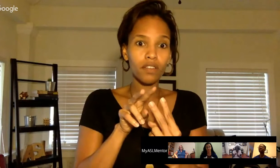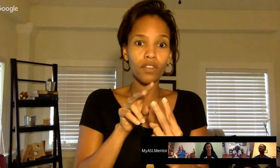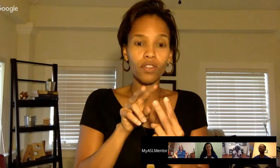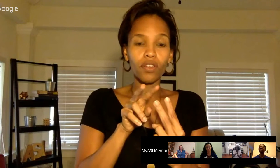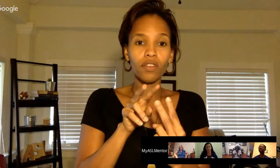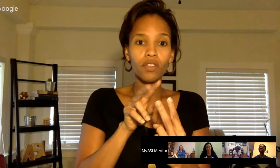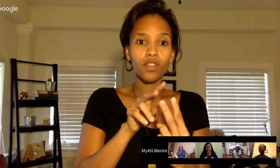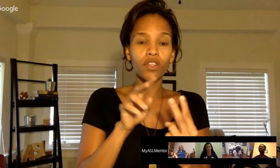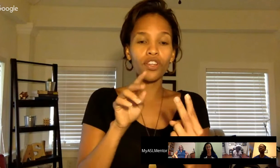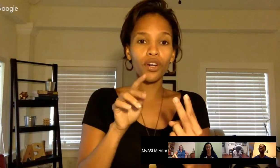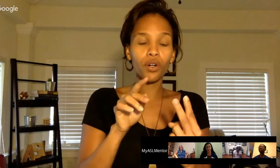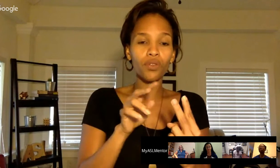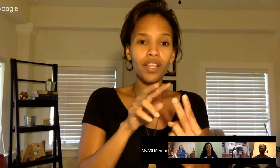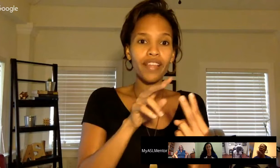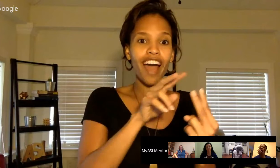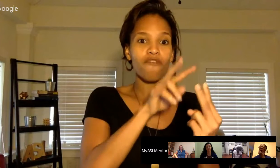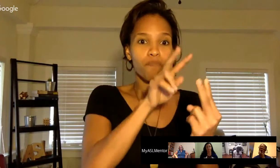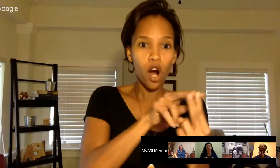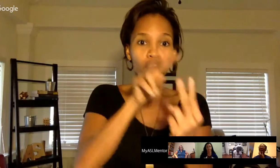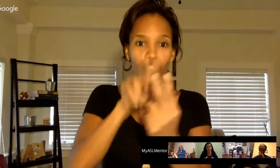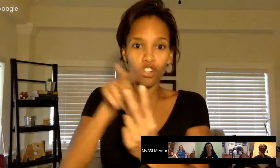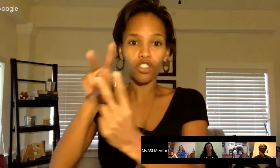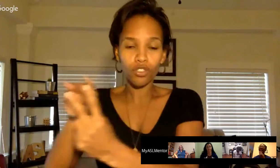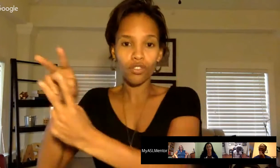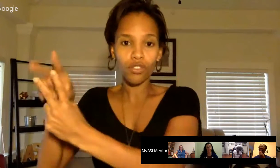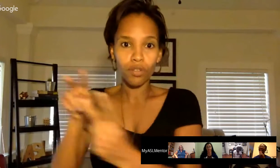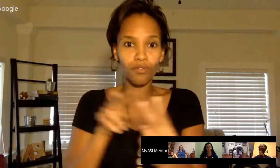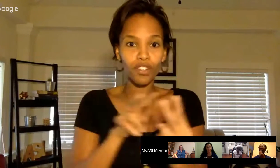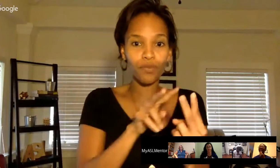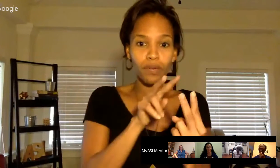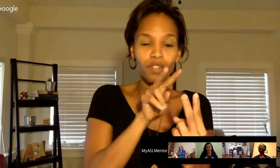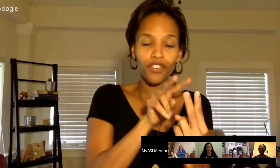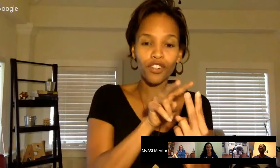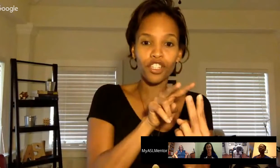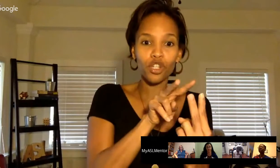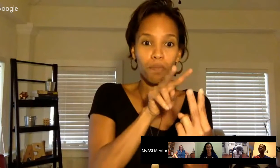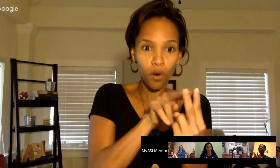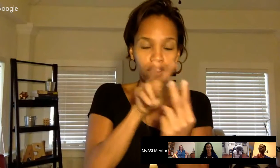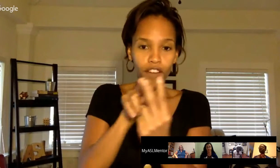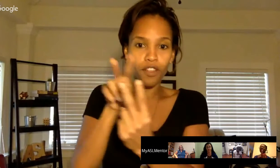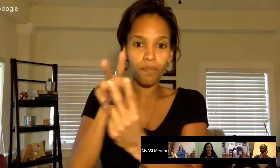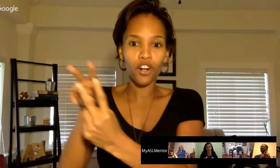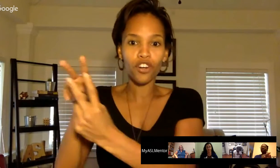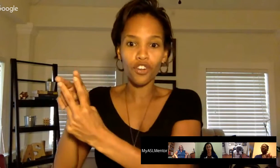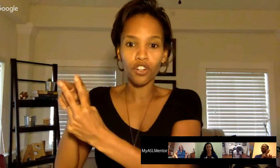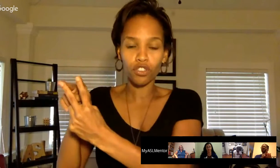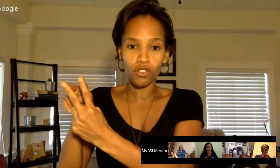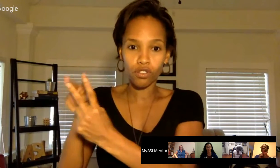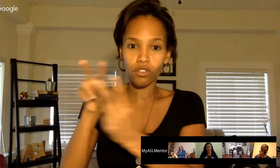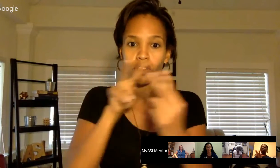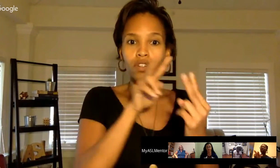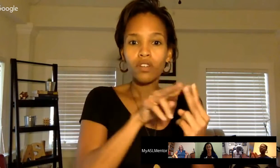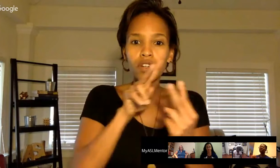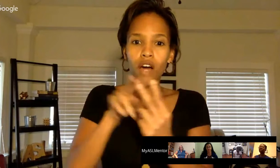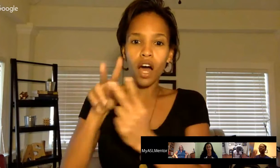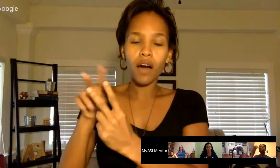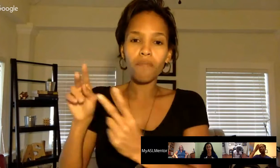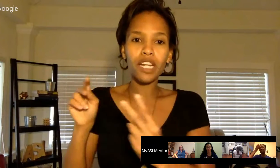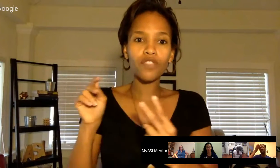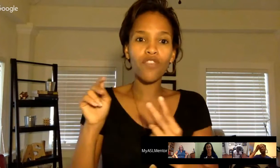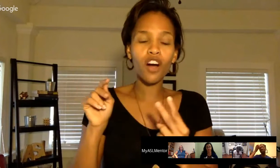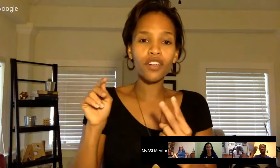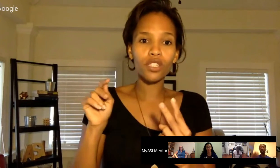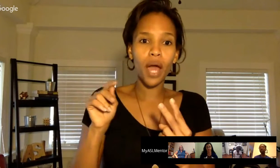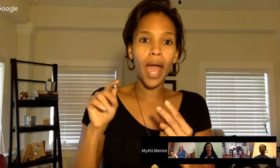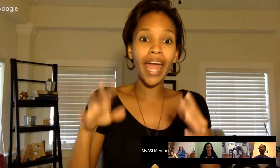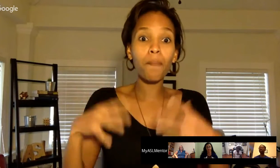like, you know, they have partners, referring to both of the partners. But